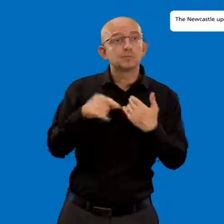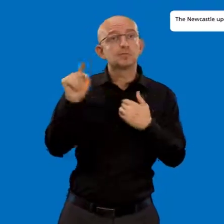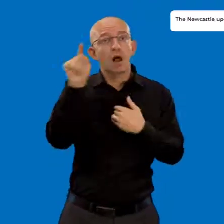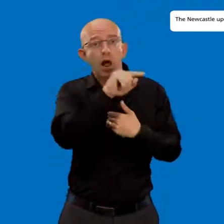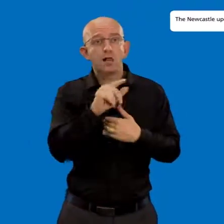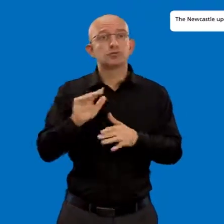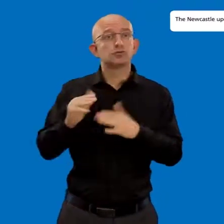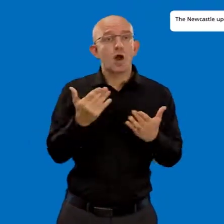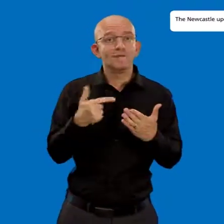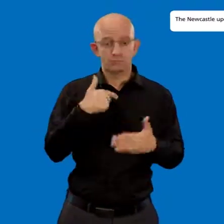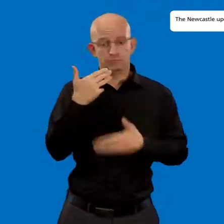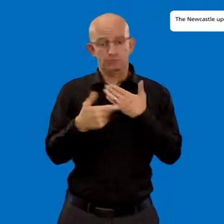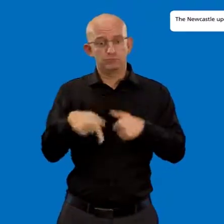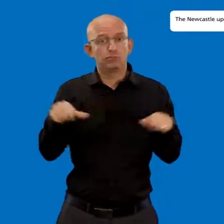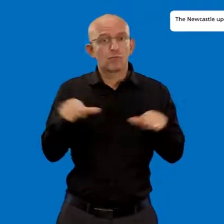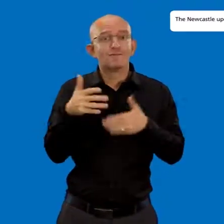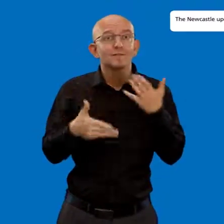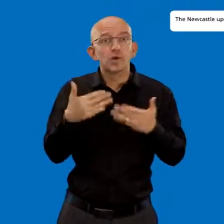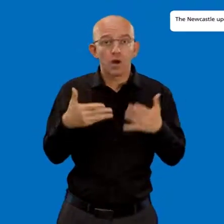Hospitals and services covered by this short video are